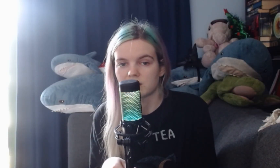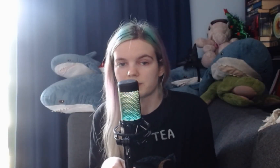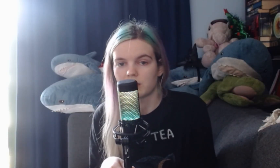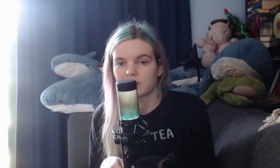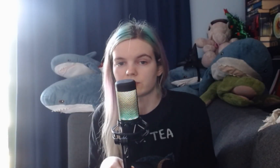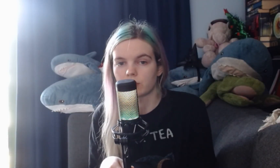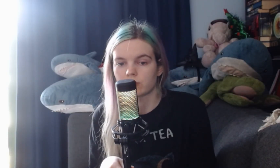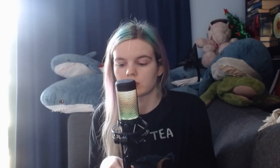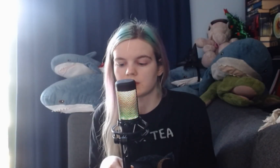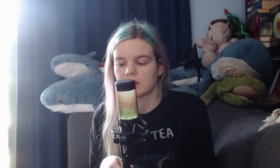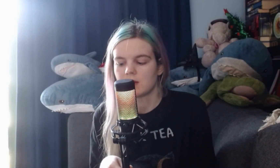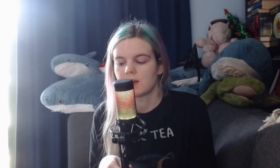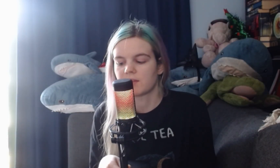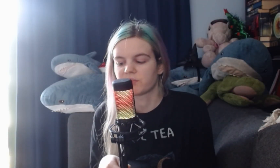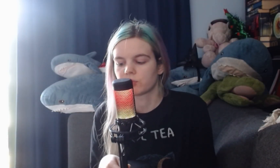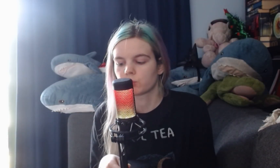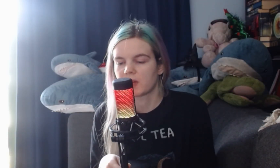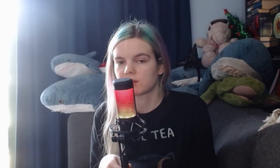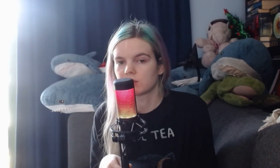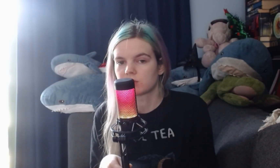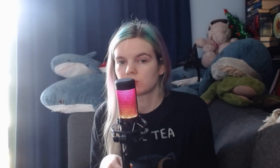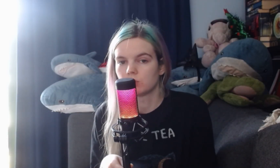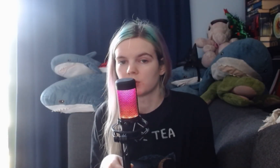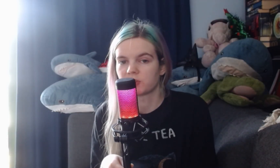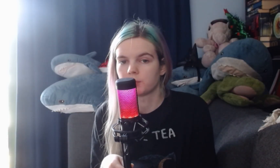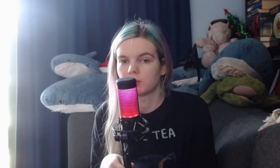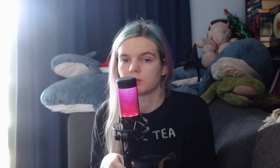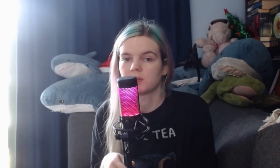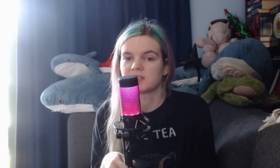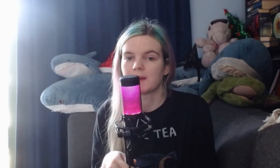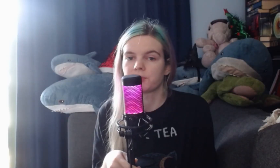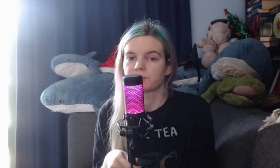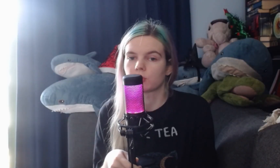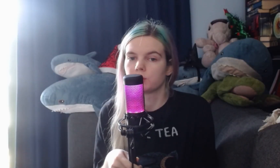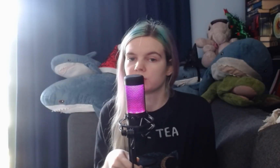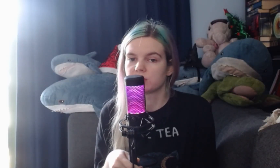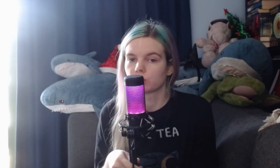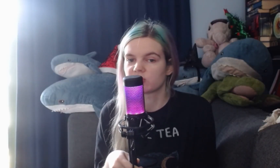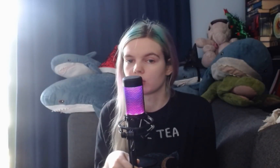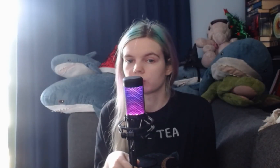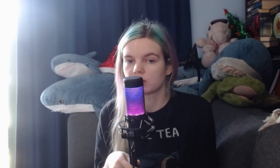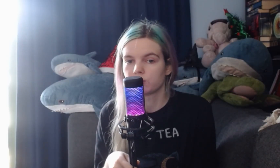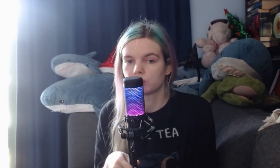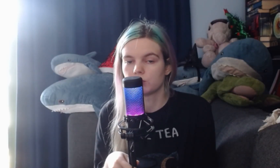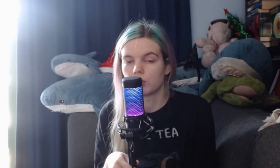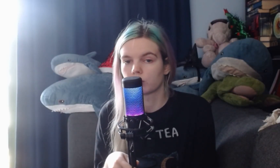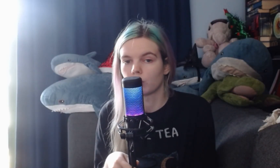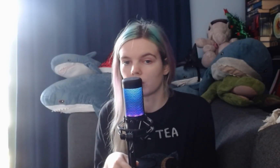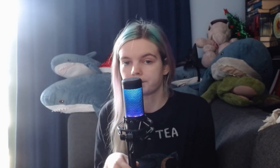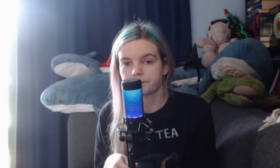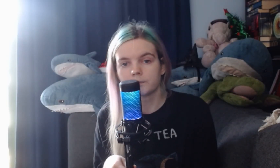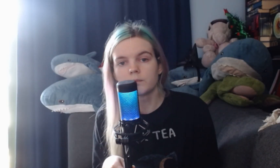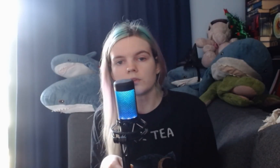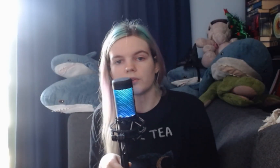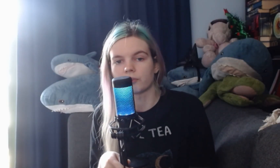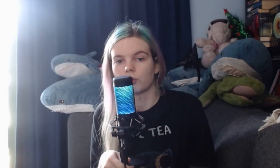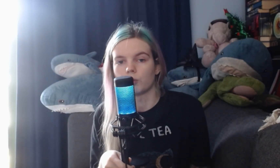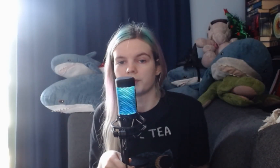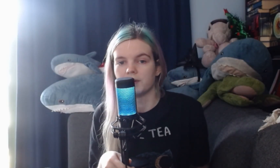himself, unfortunately, has not reacted to multiple attempts of the community to reach out to him to learn more. So the information